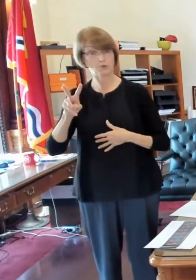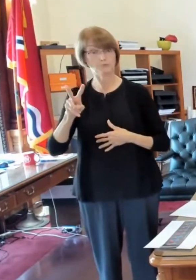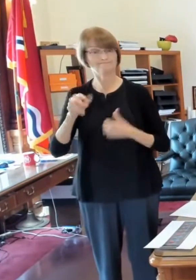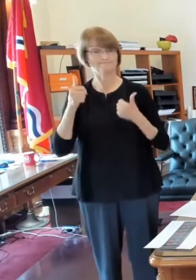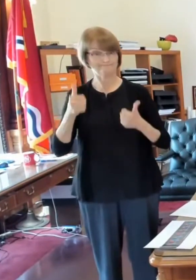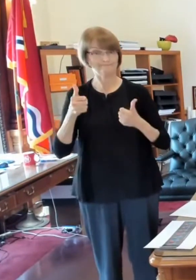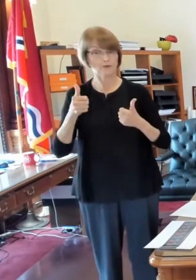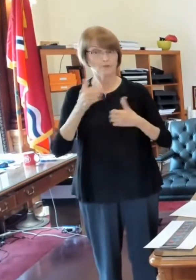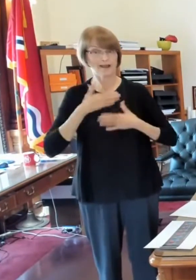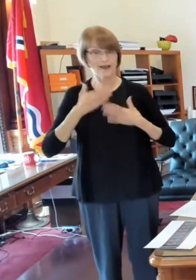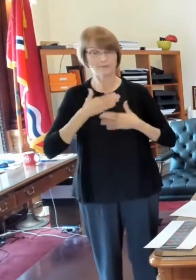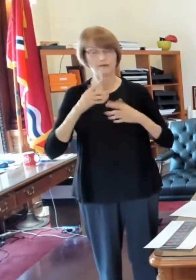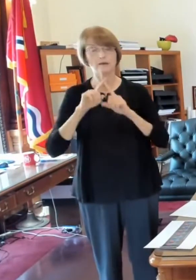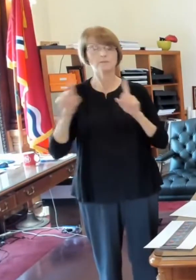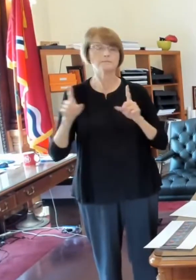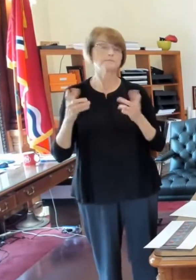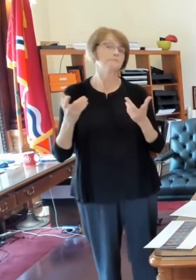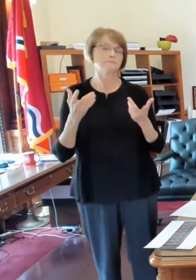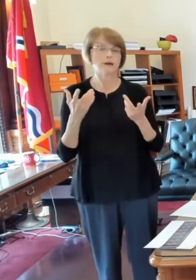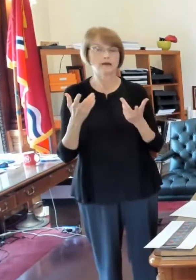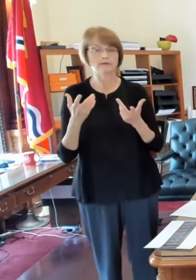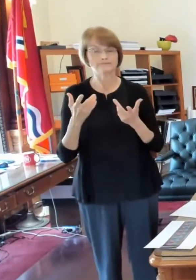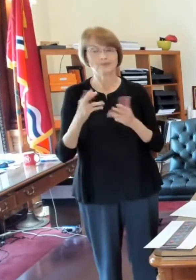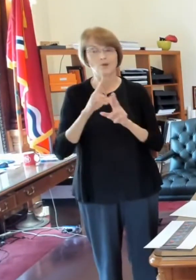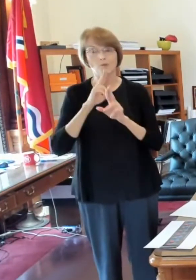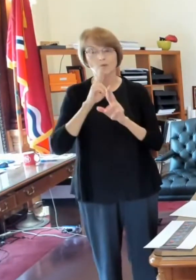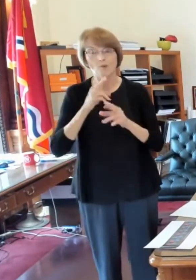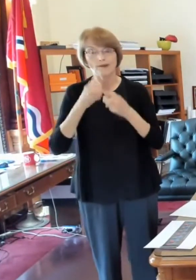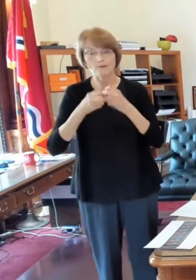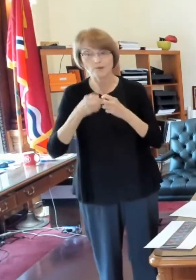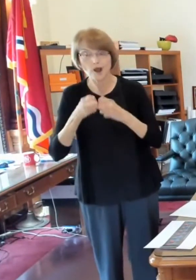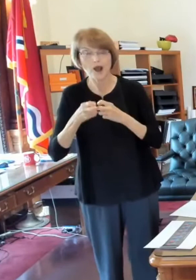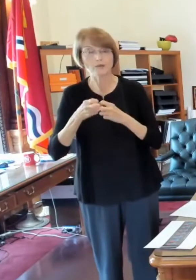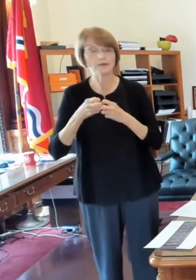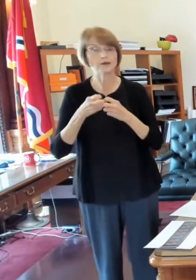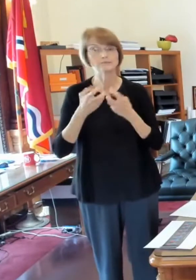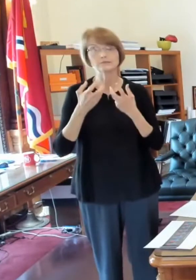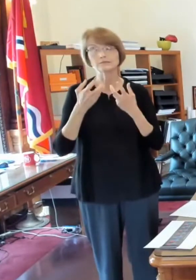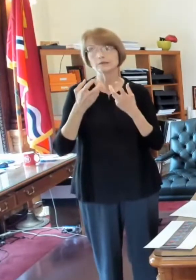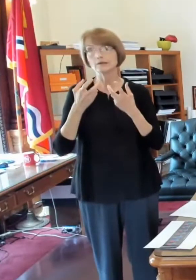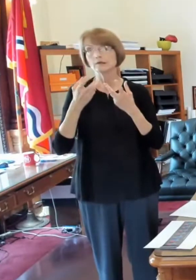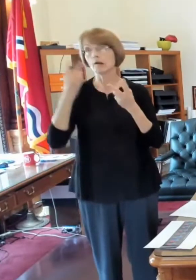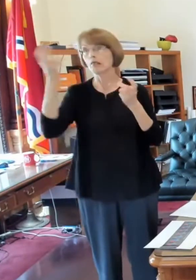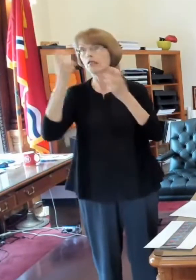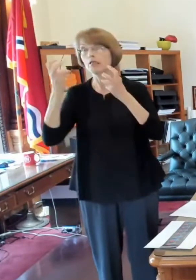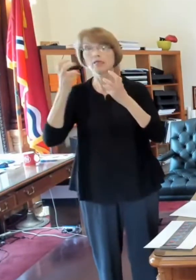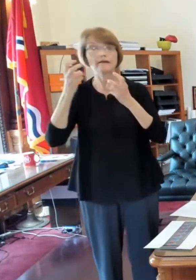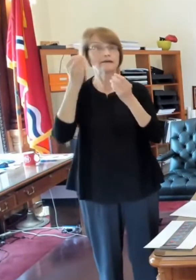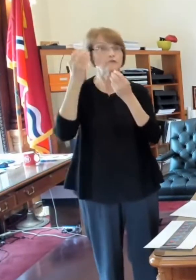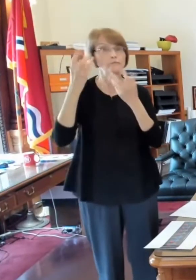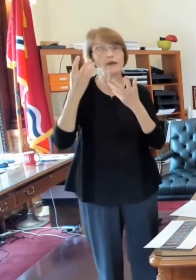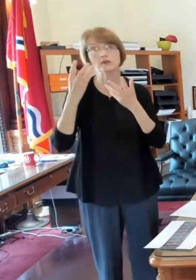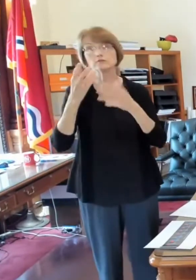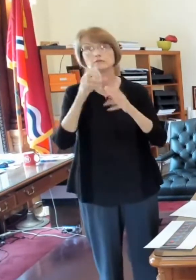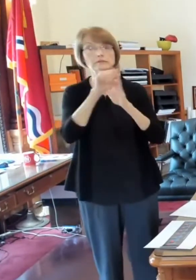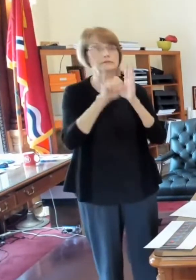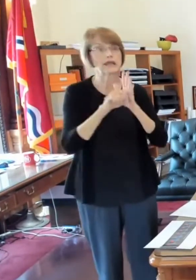the difficulty in reporting and how we get the information from the state and how we get the information from